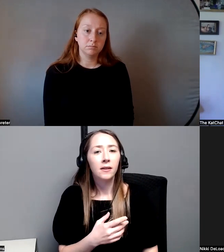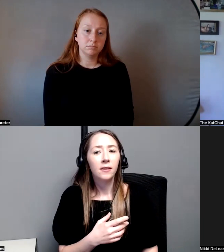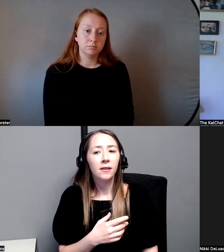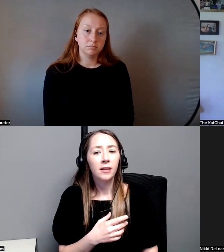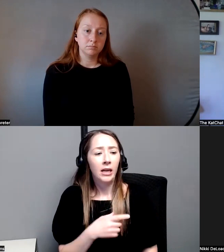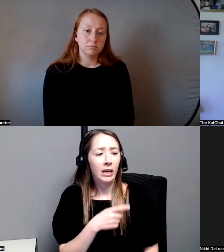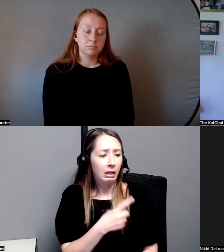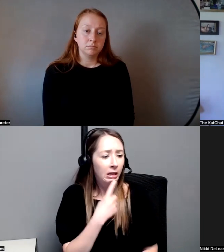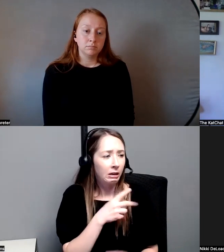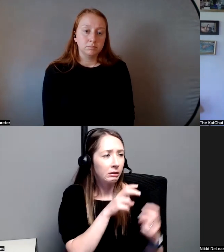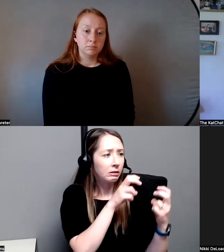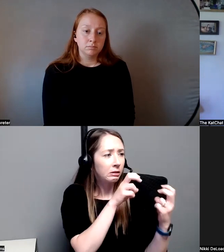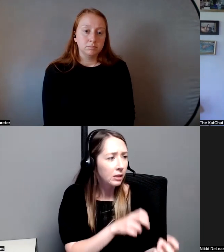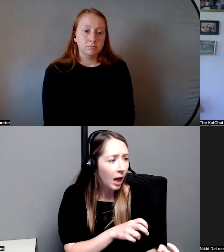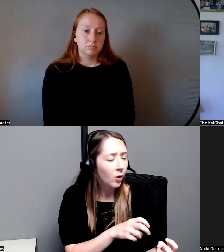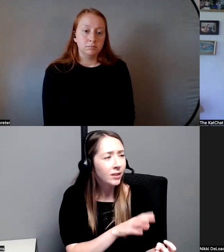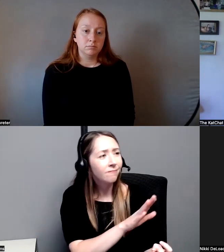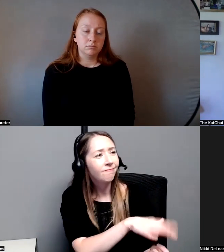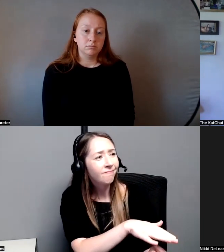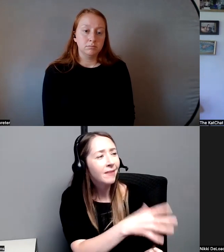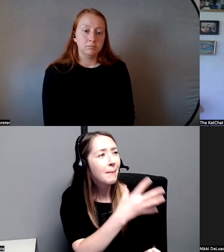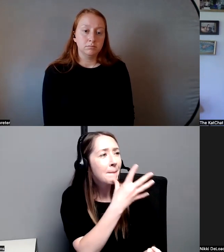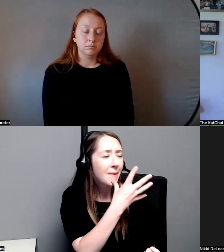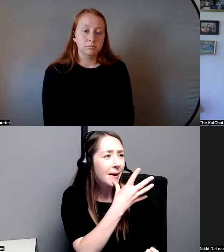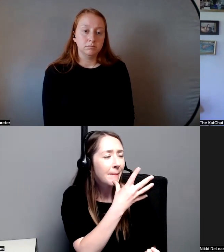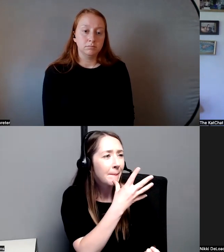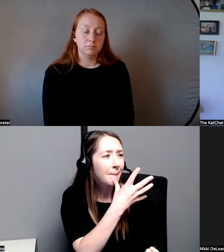and he sits down with me and says, Mom,